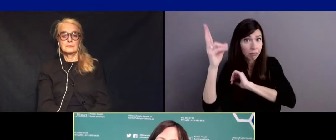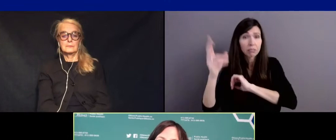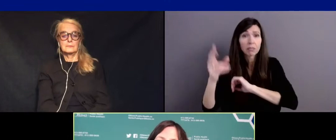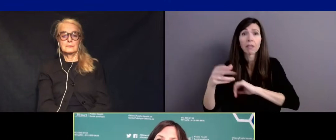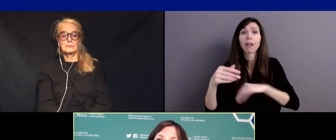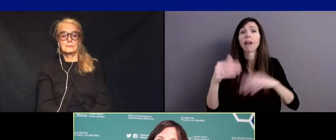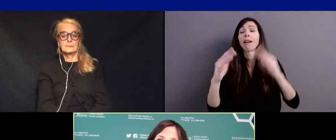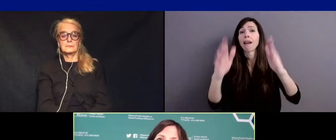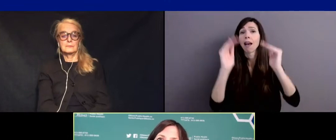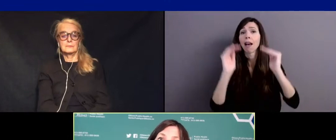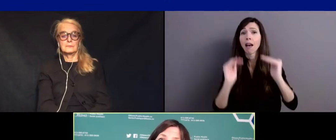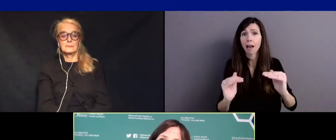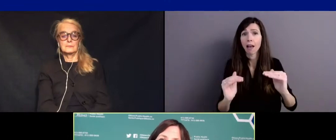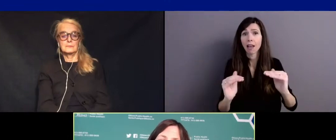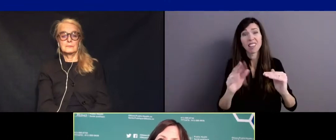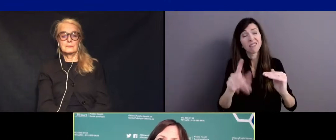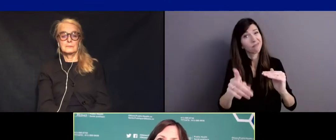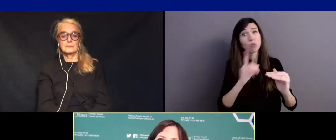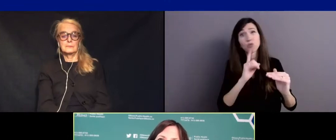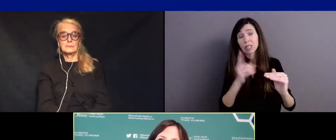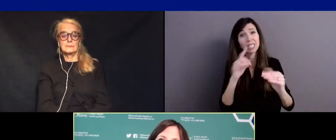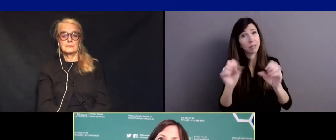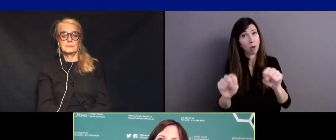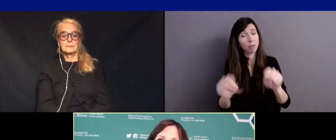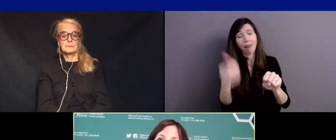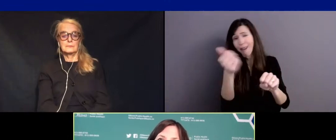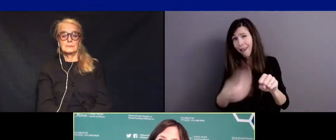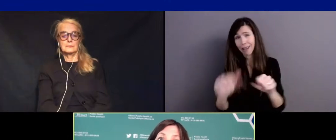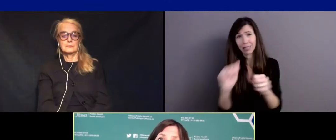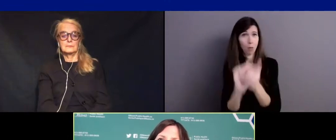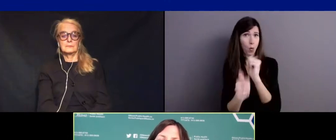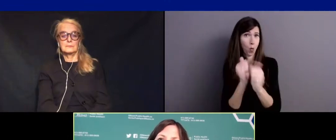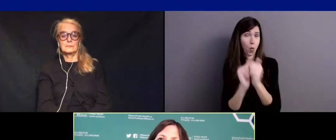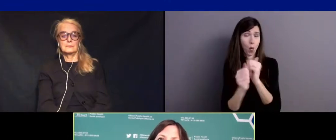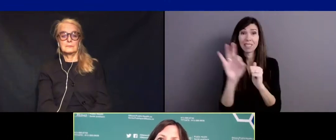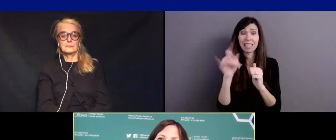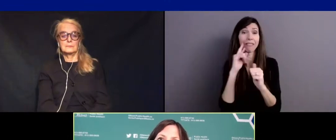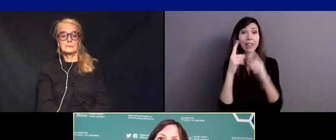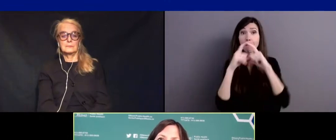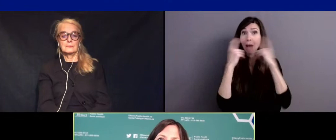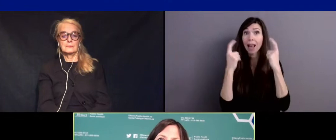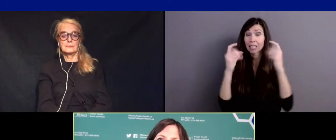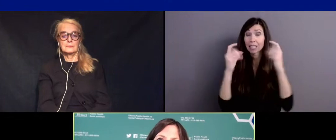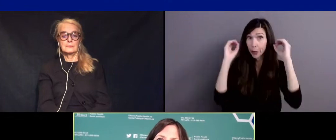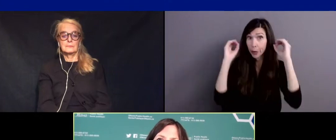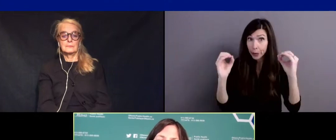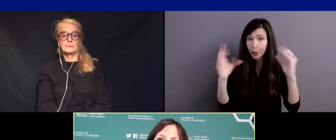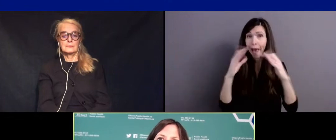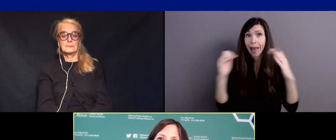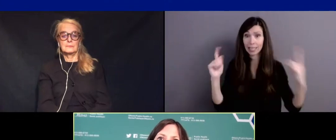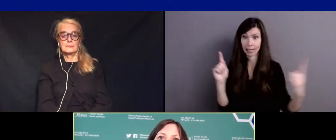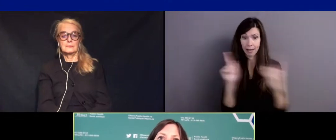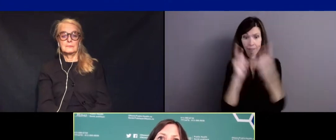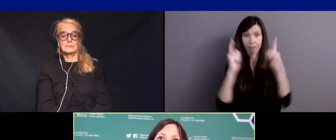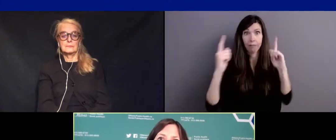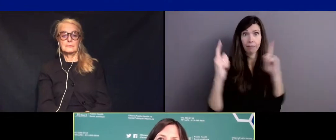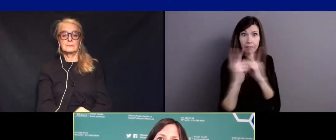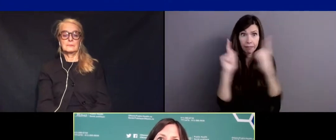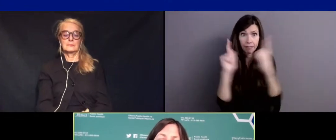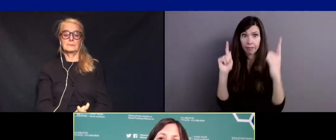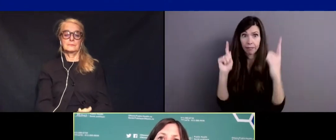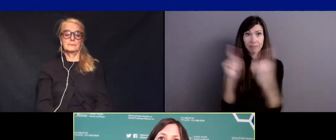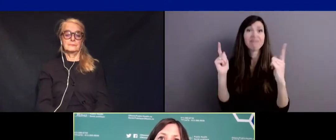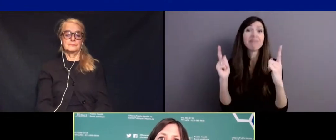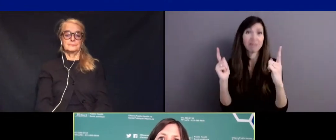I will just say that it's possible in any kind of sport where there's close contact and no masks. But hockey is standing out as the one where